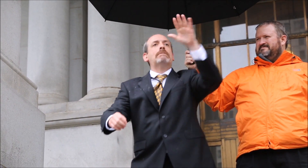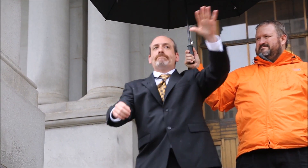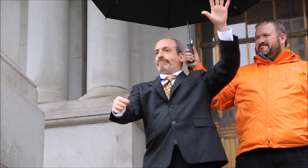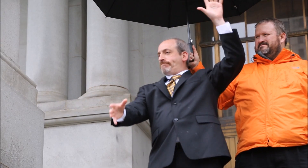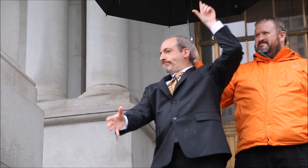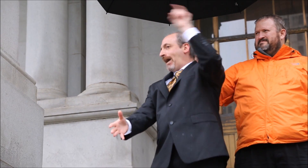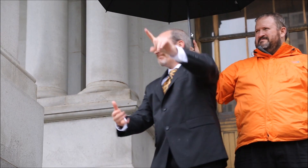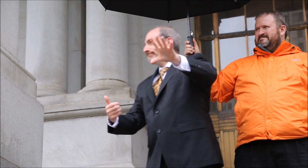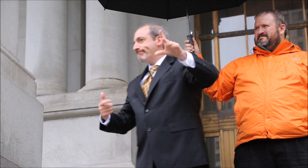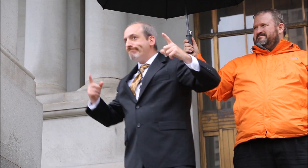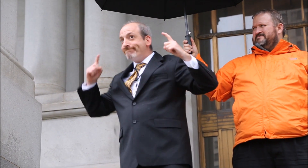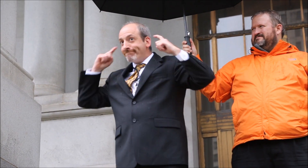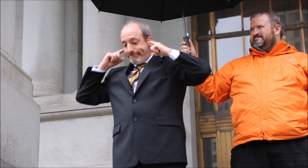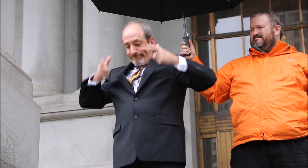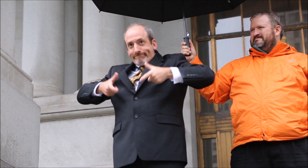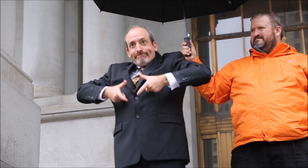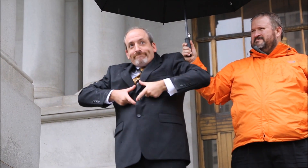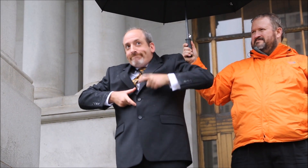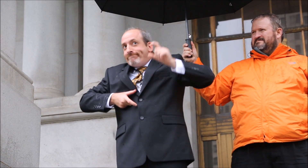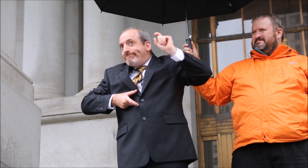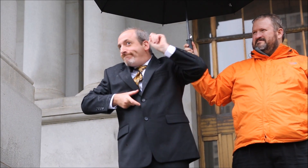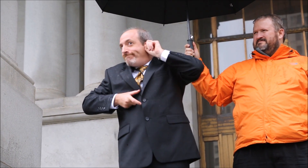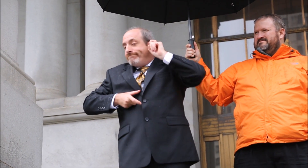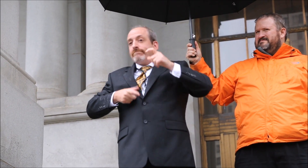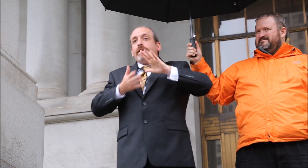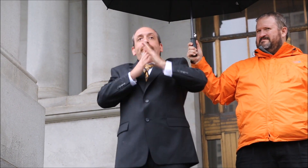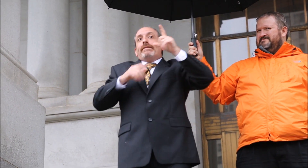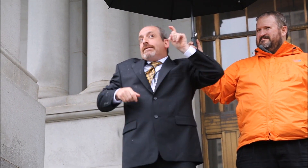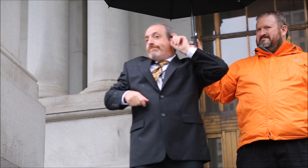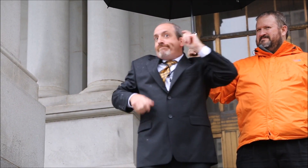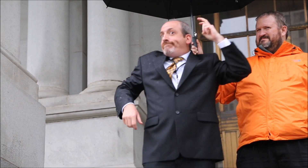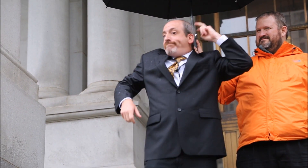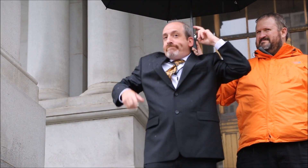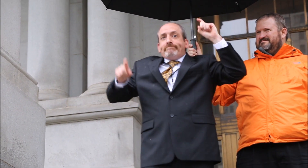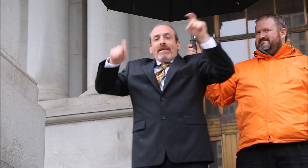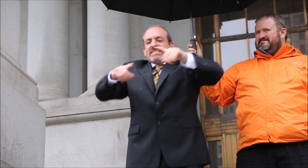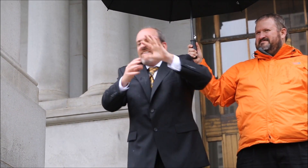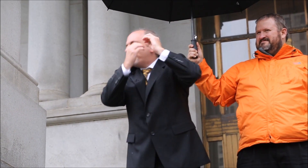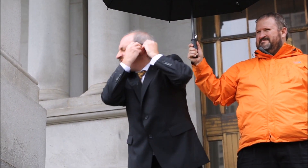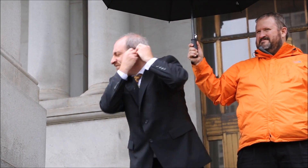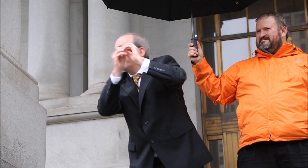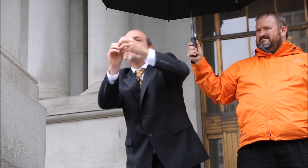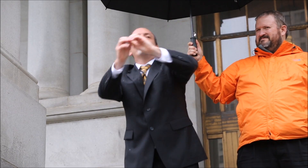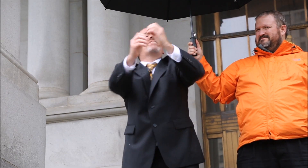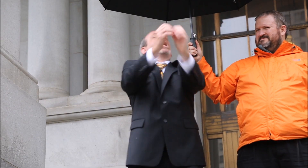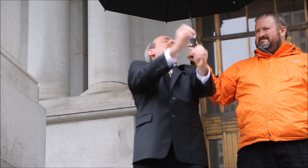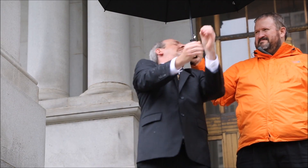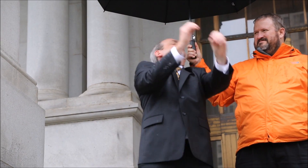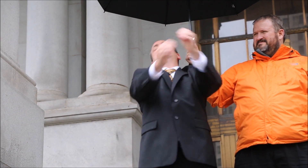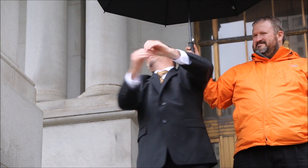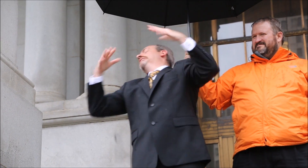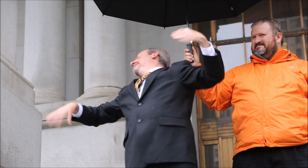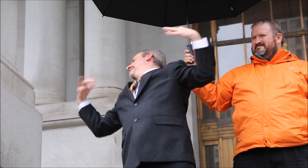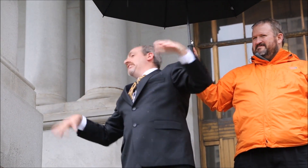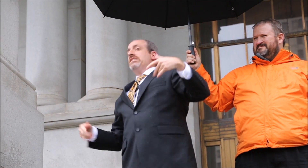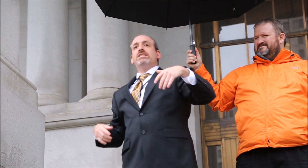to 4 at night. We're in the, talking to legislators. We're in the building. We're talking to state senators. We're talking to state assemblymen and